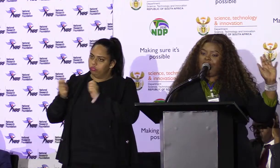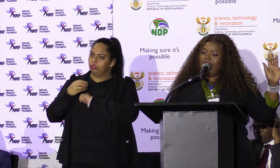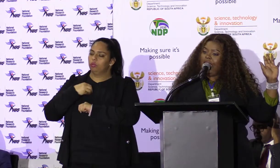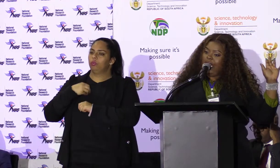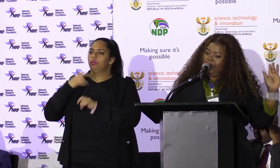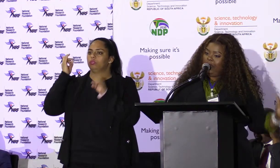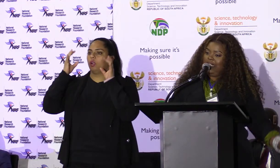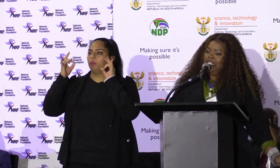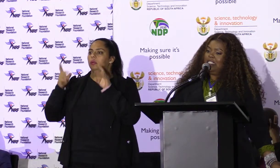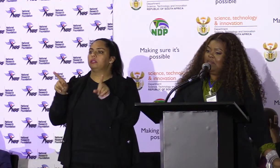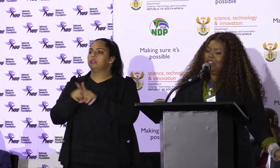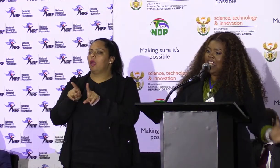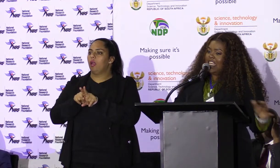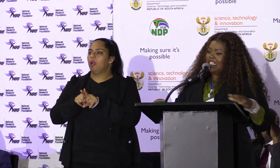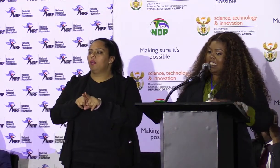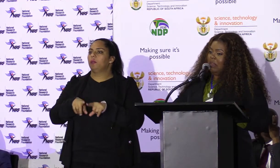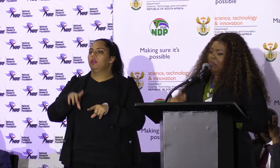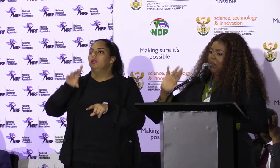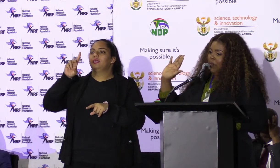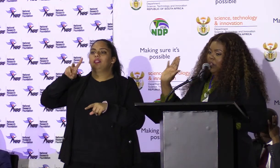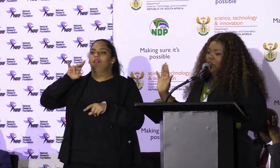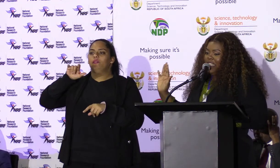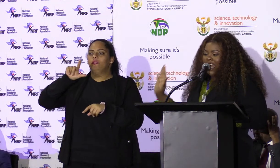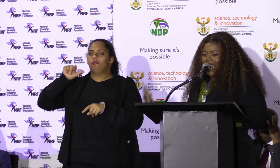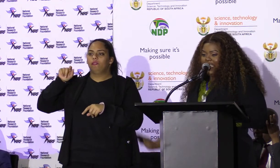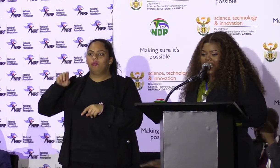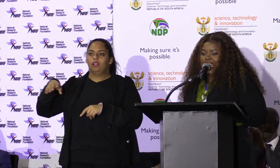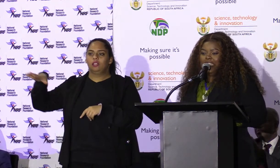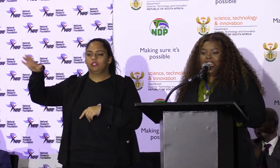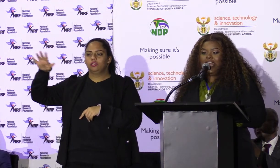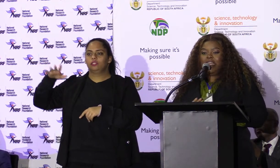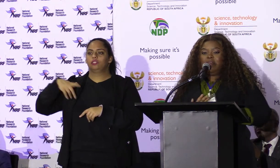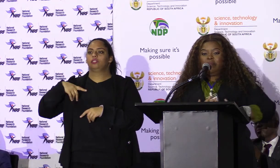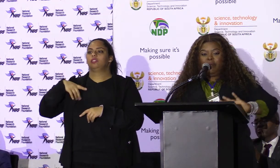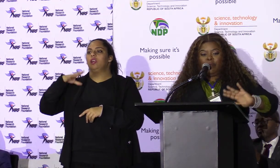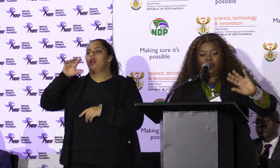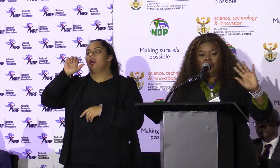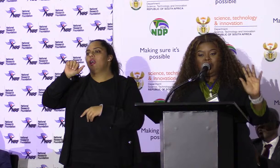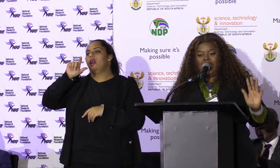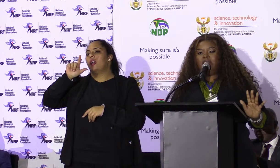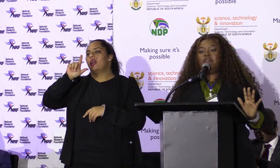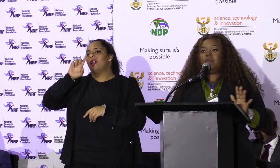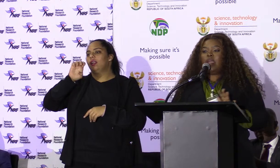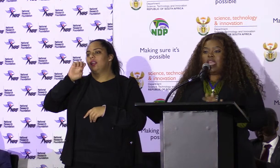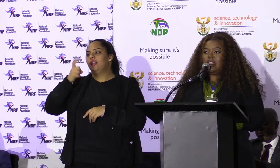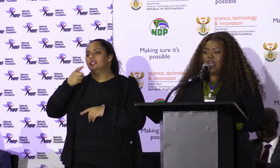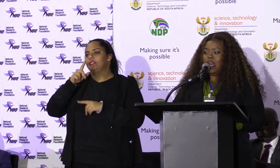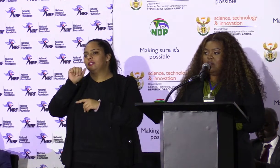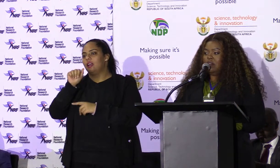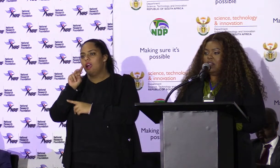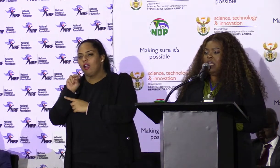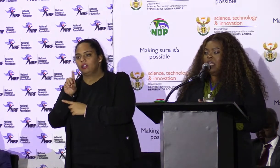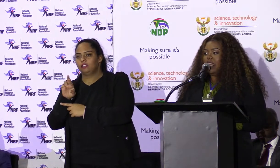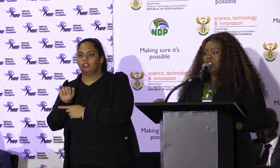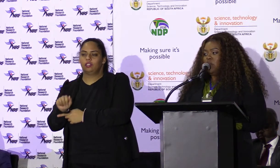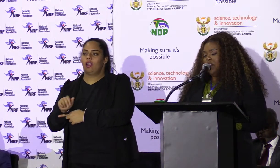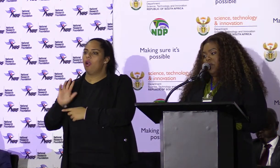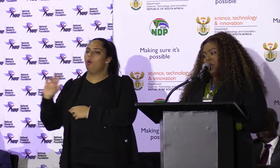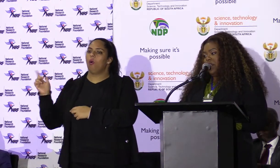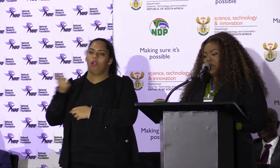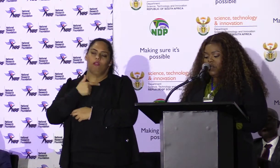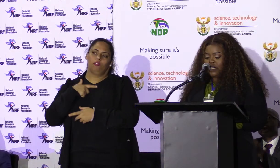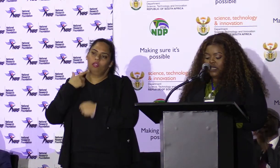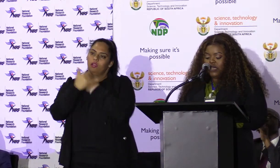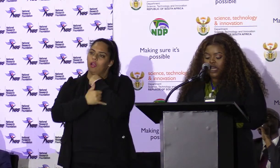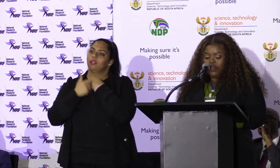produced in Mtititi village, being produced in Alexandra, being produced everywhere in the country. That is